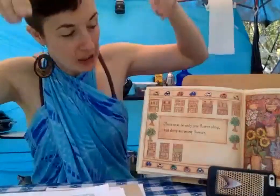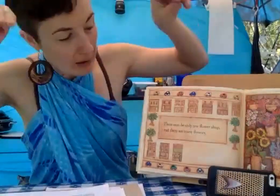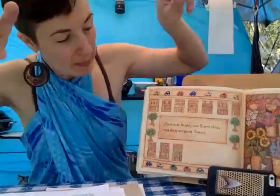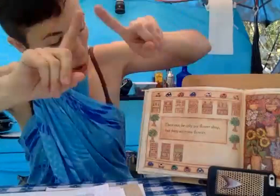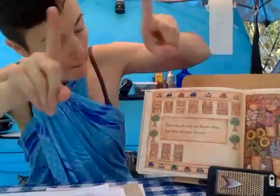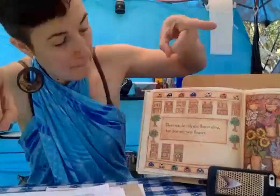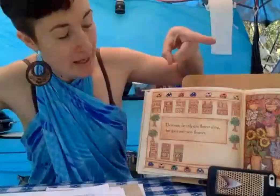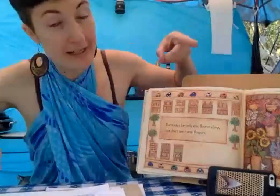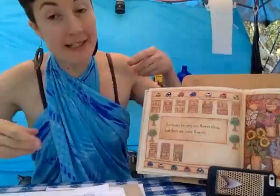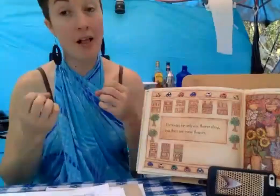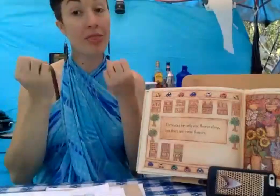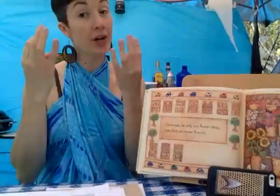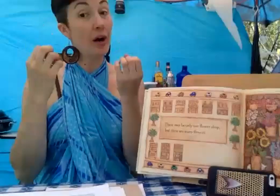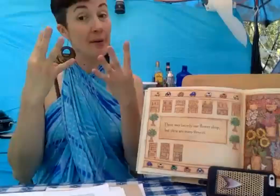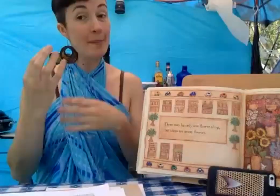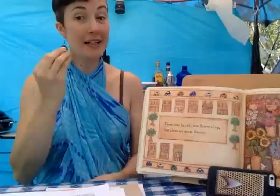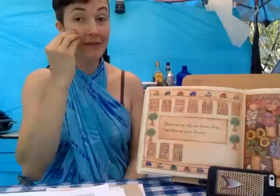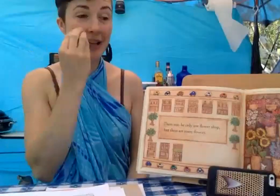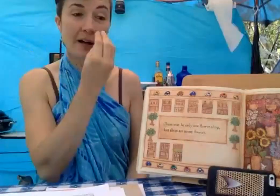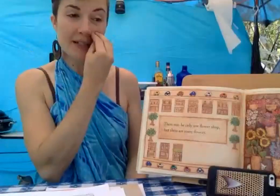shop, but there are many flowers.